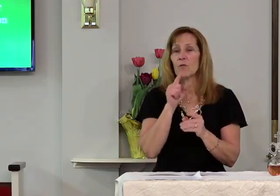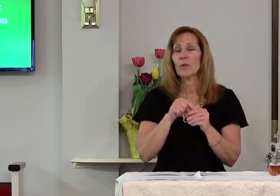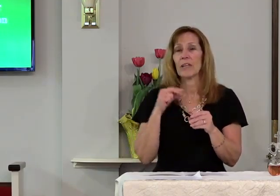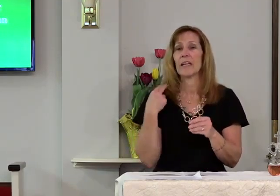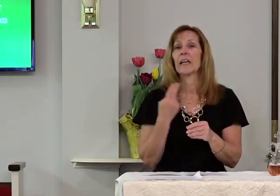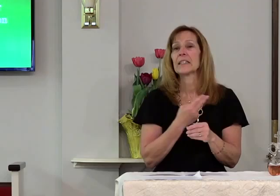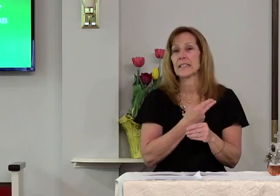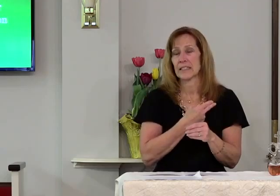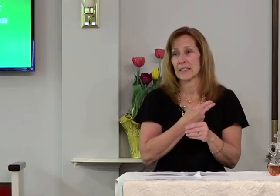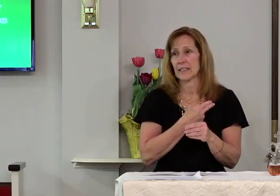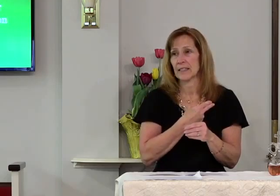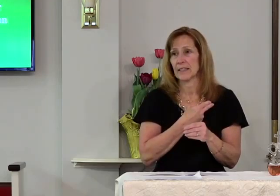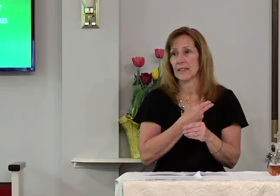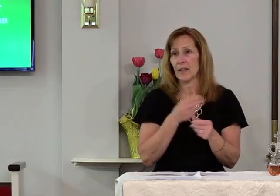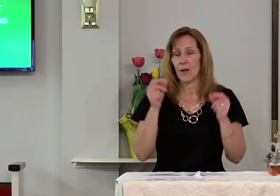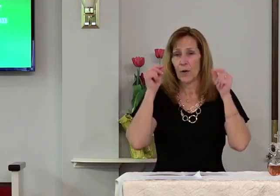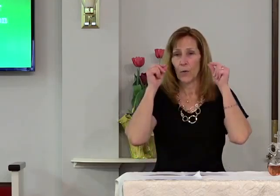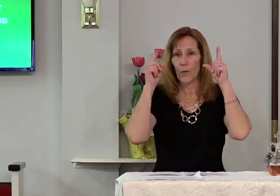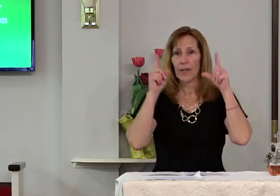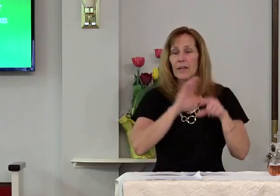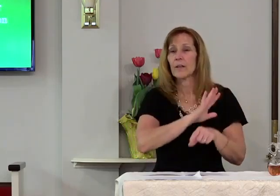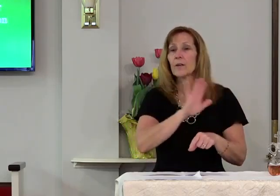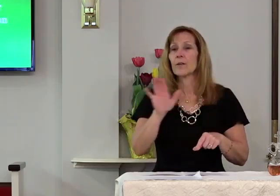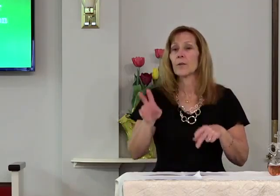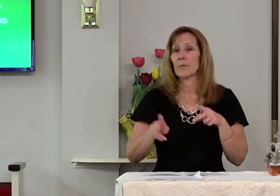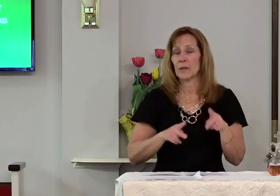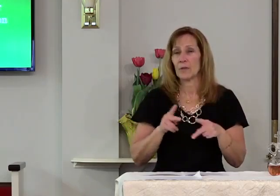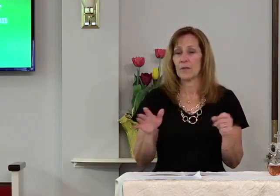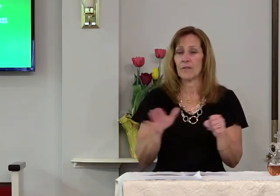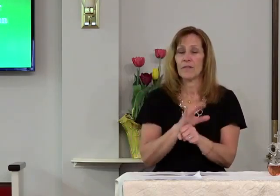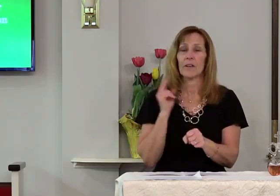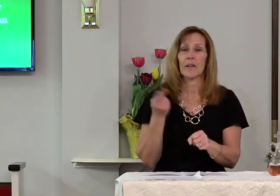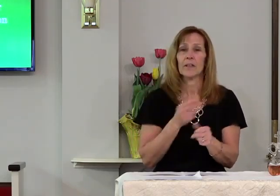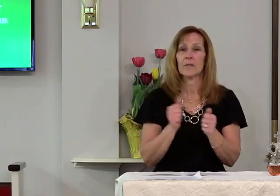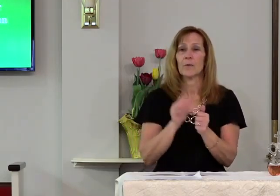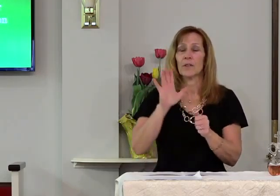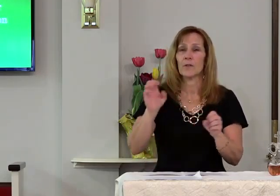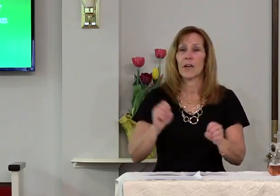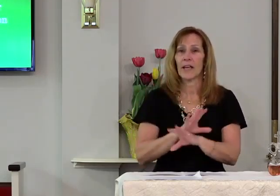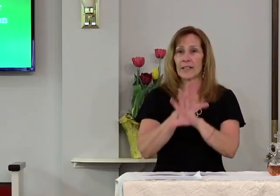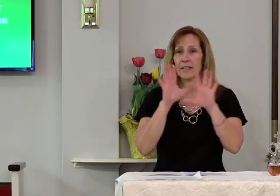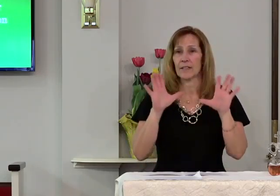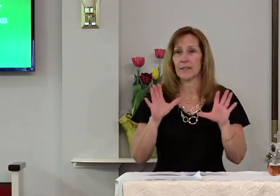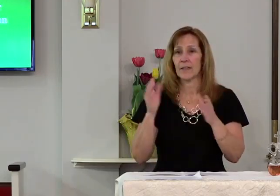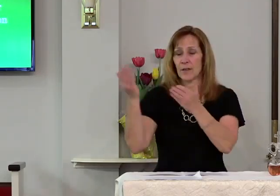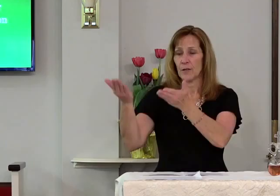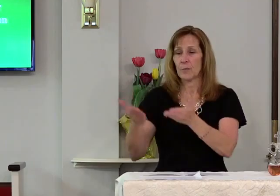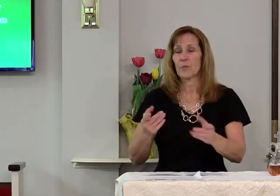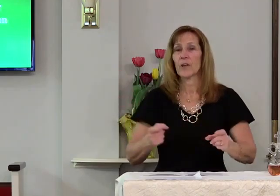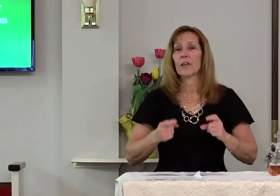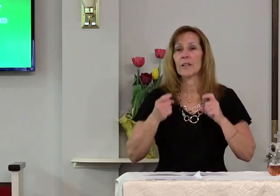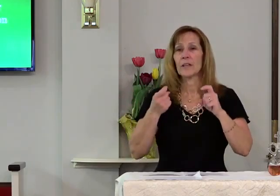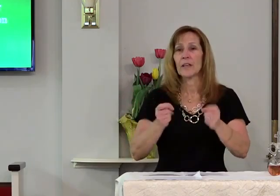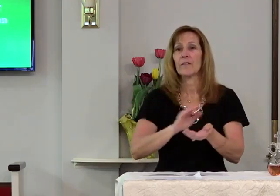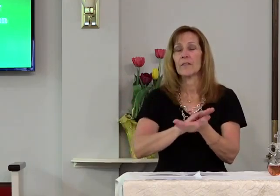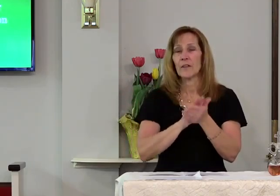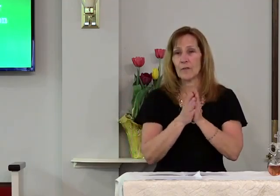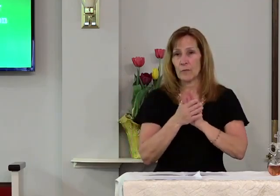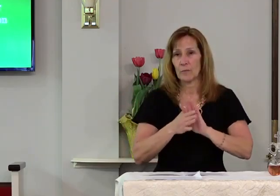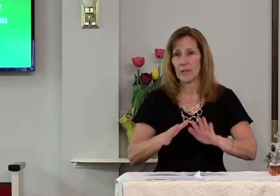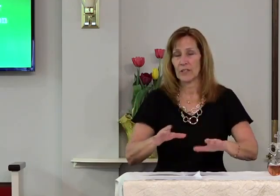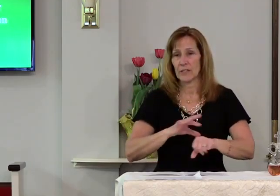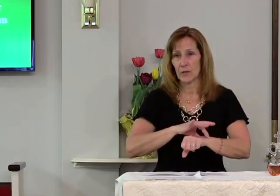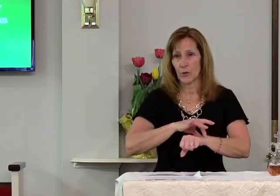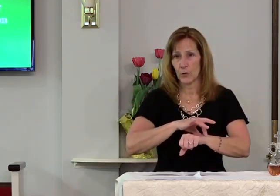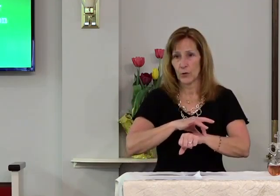in us awake your people fill us with your light bring the gift of peace on